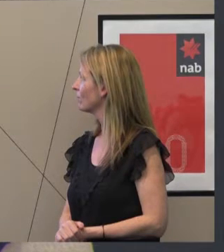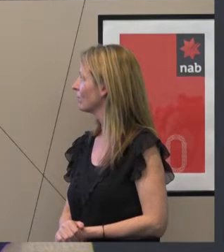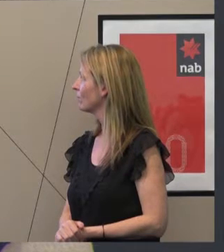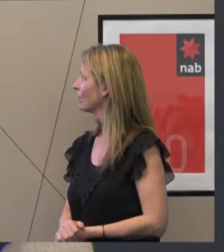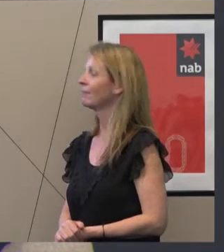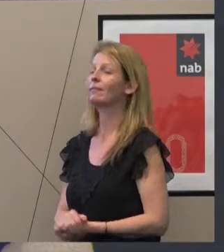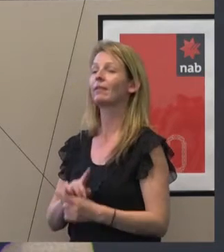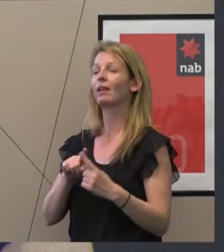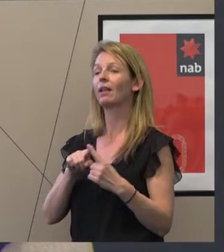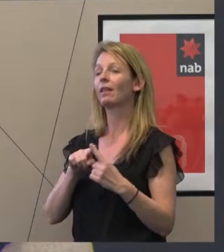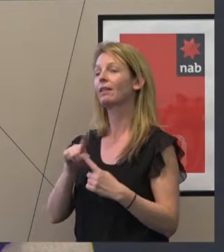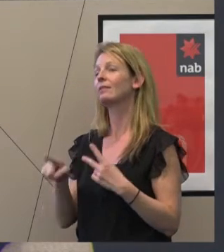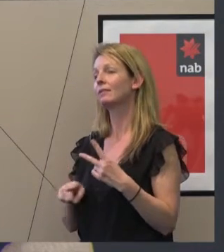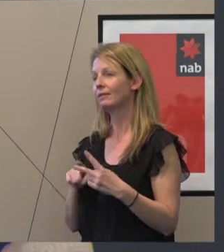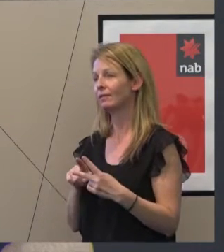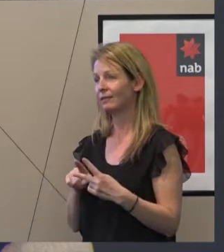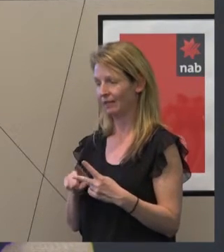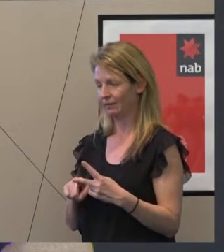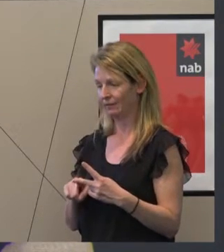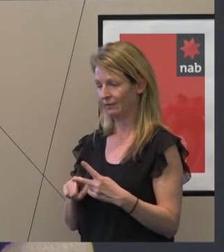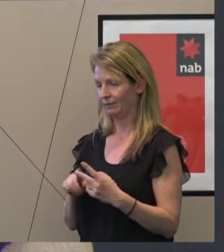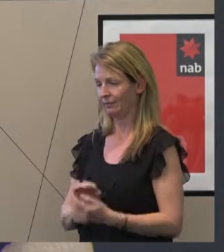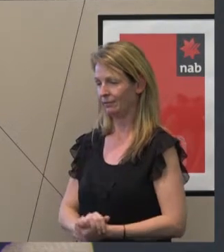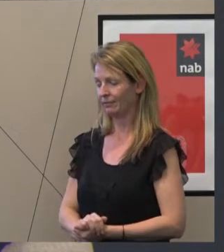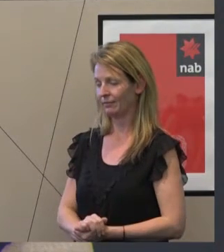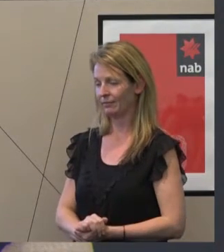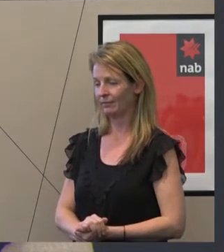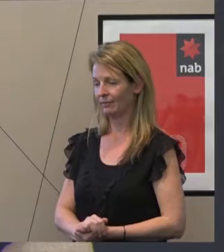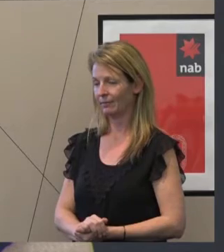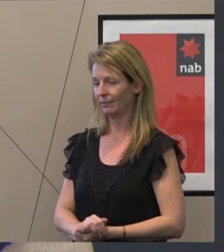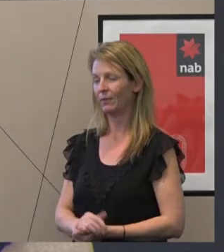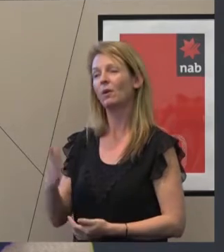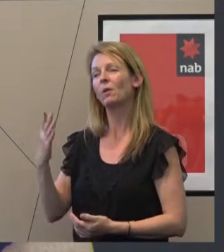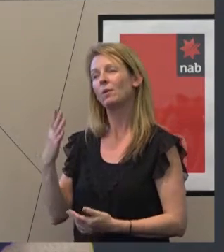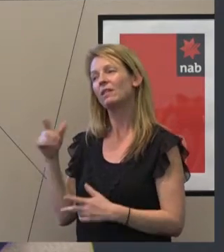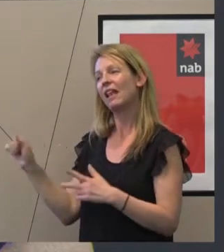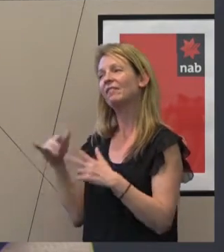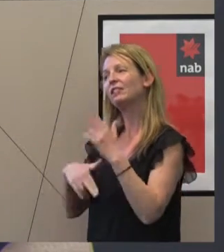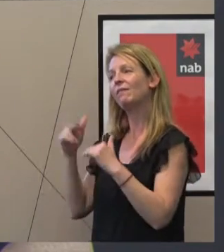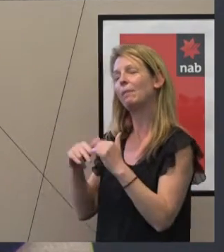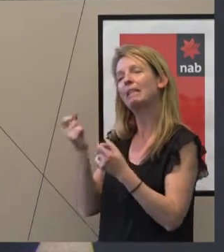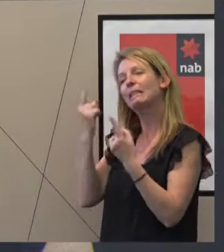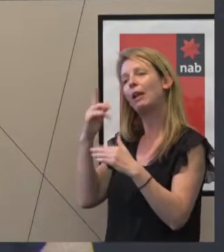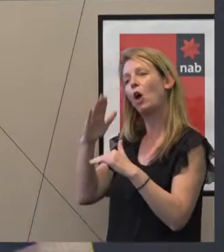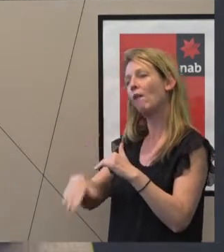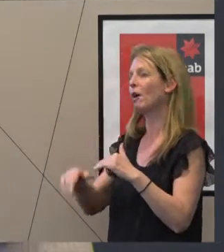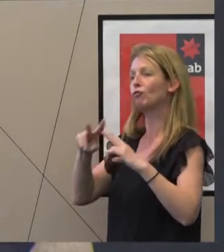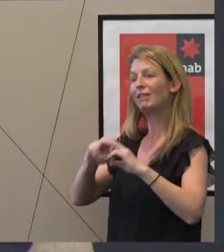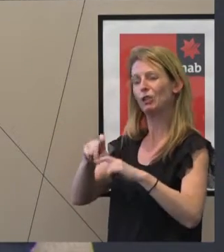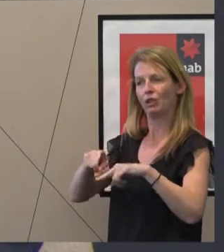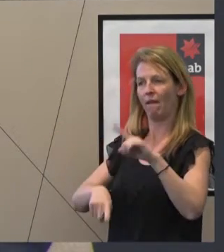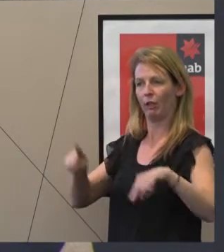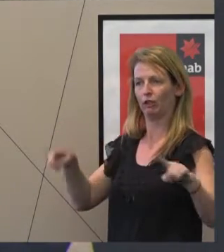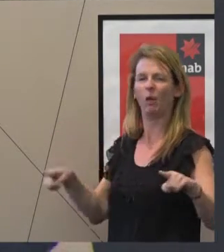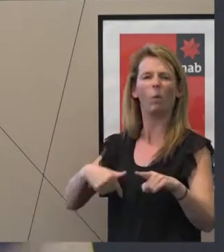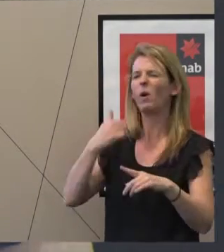The second point is to develop an understanding of the diversity of research. We talk about diversity in the